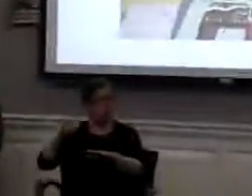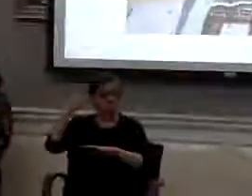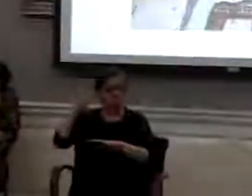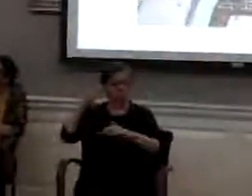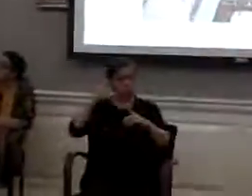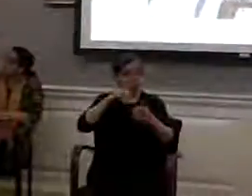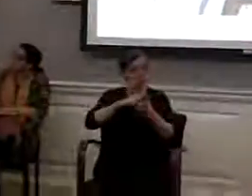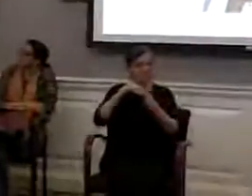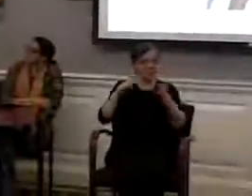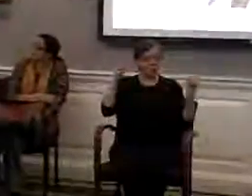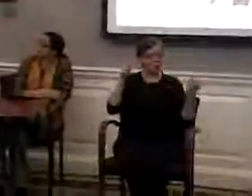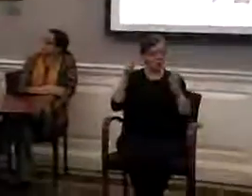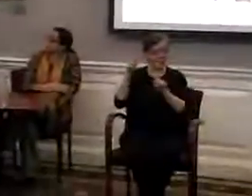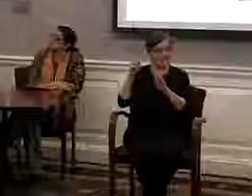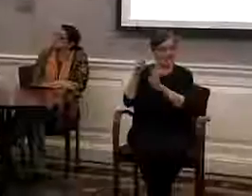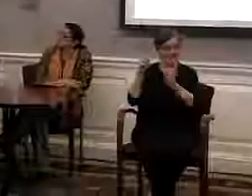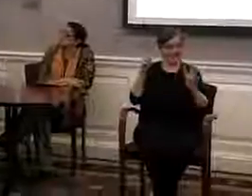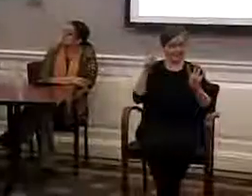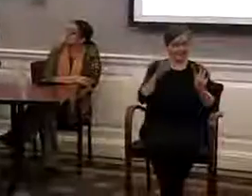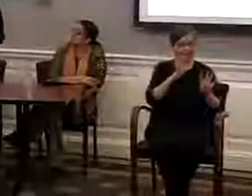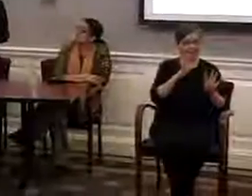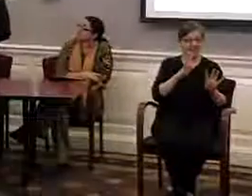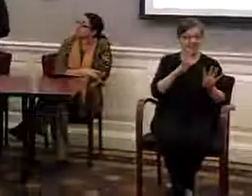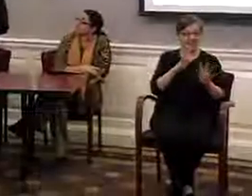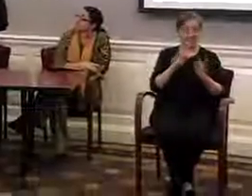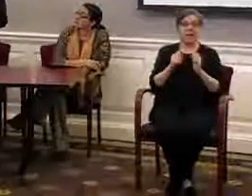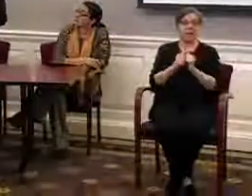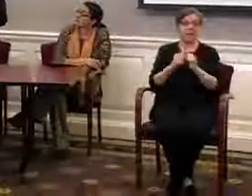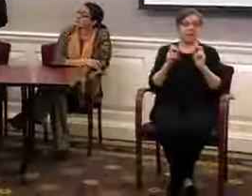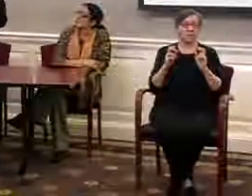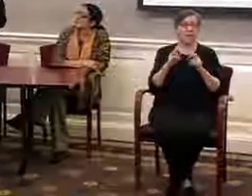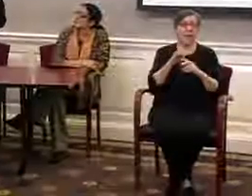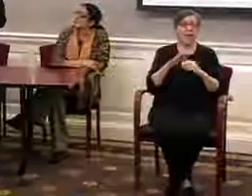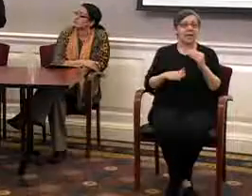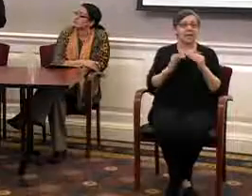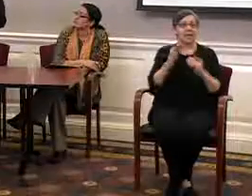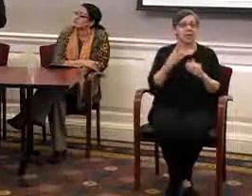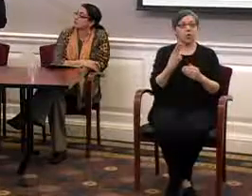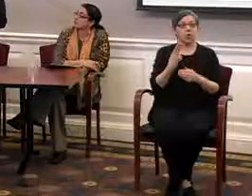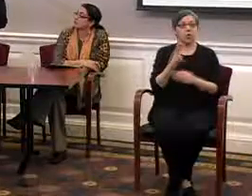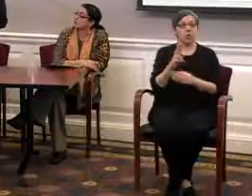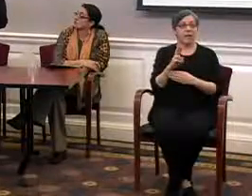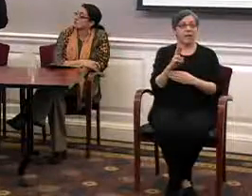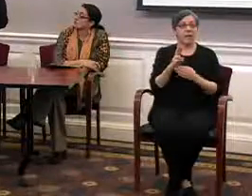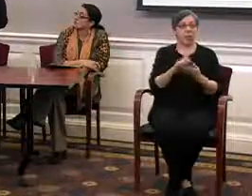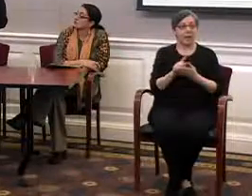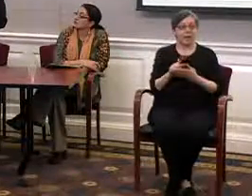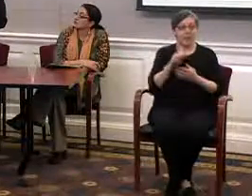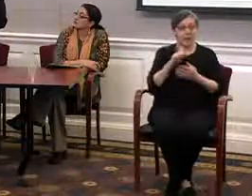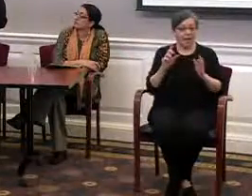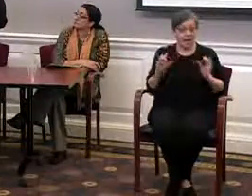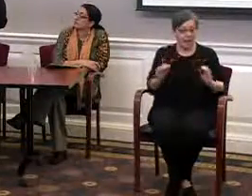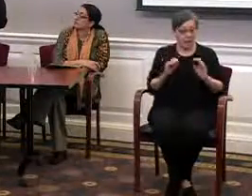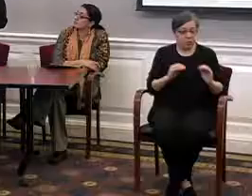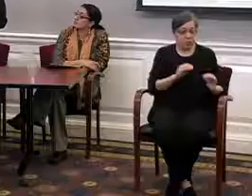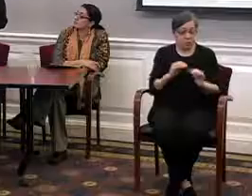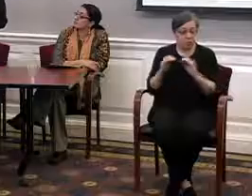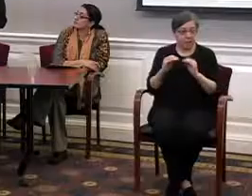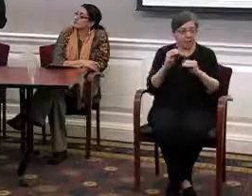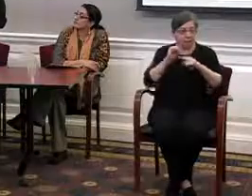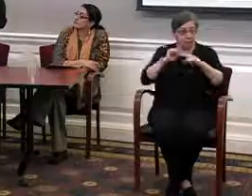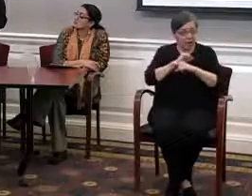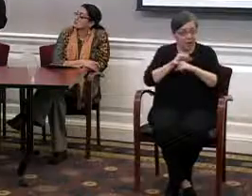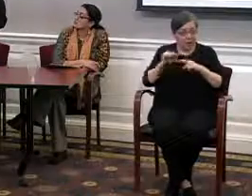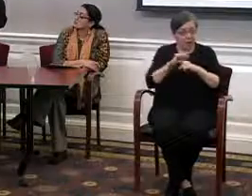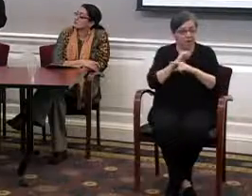All celebration that served as a culmination of Human Rights Week. In short, they are groomed for intellectual and personal pursuits as well